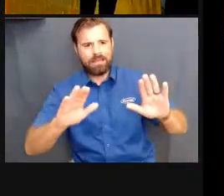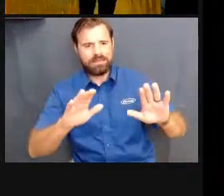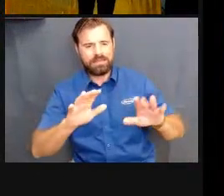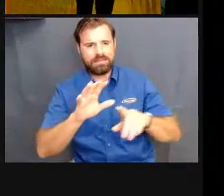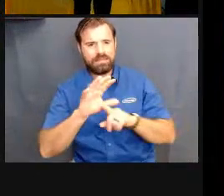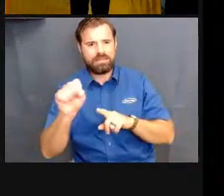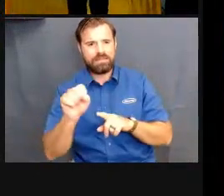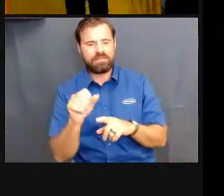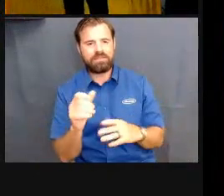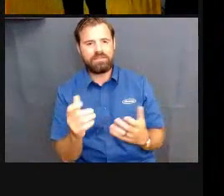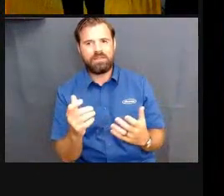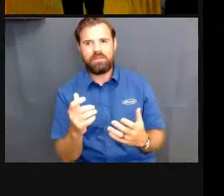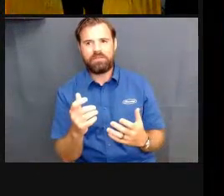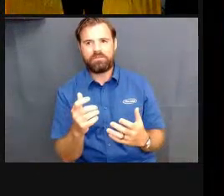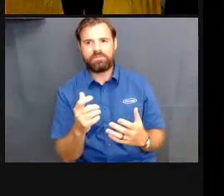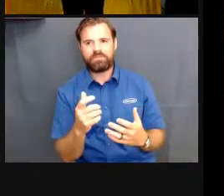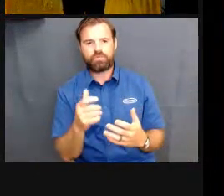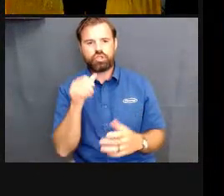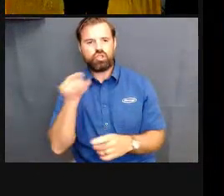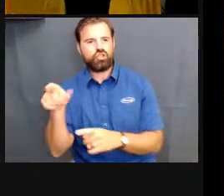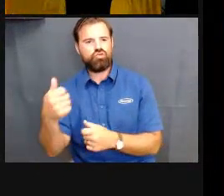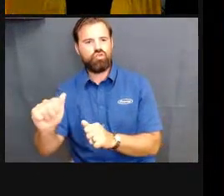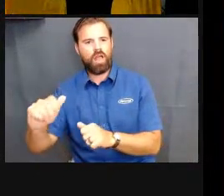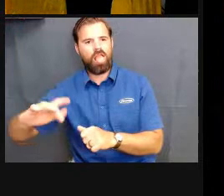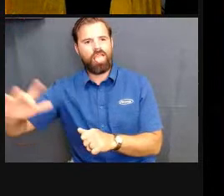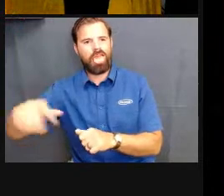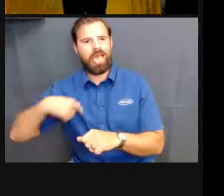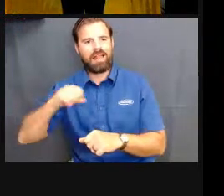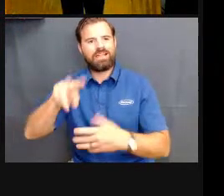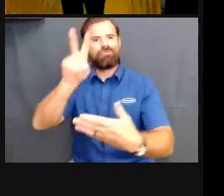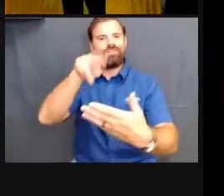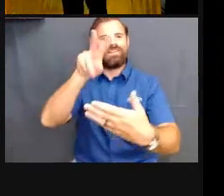I know she's trying to help me so I can read.